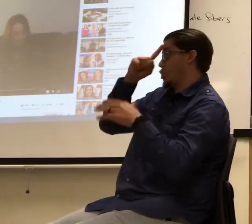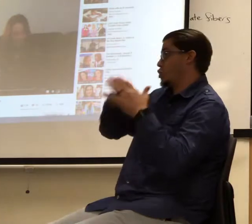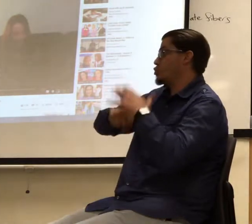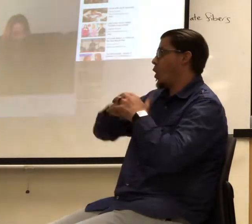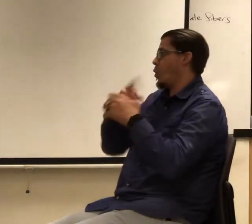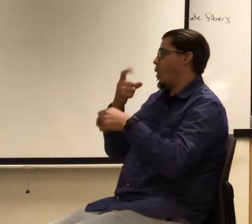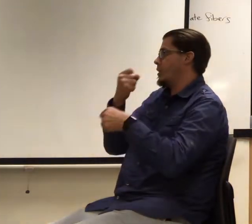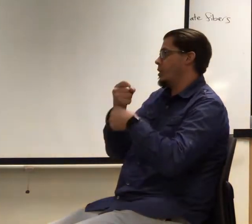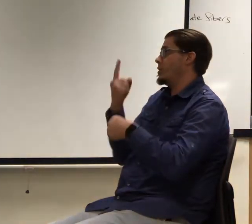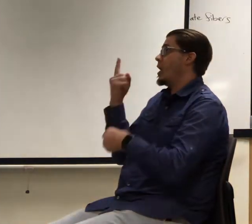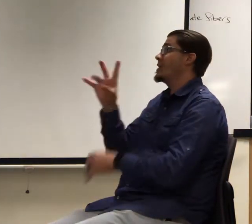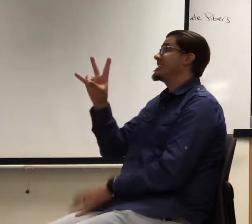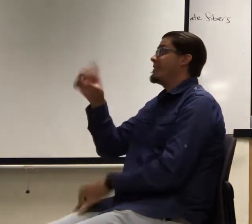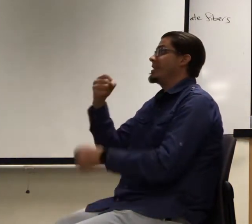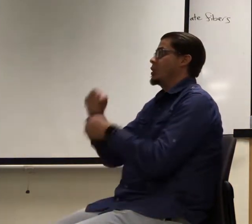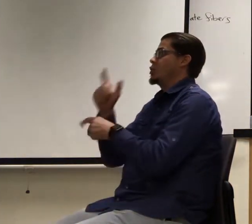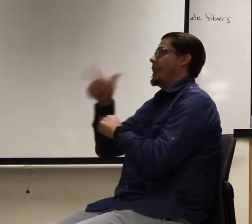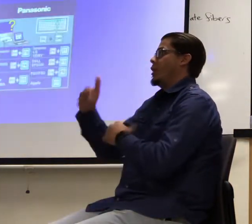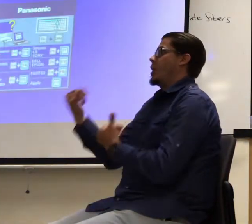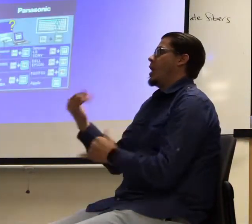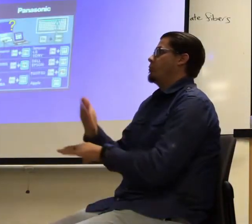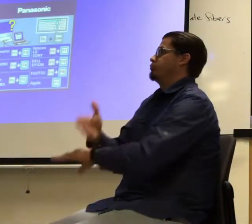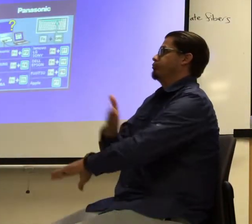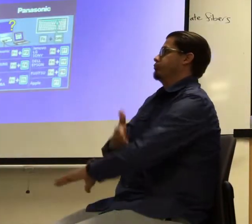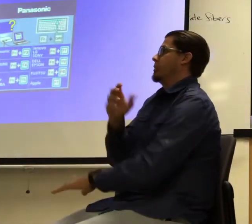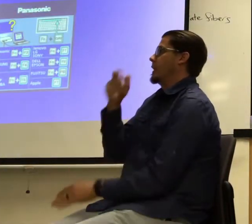Hold on, let me cue it up.